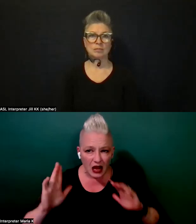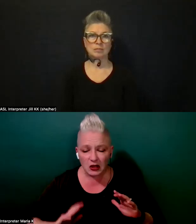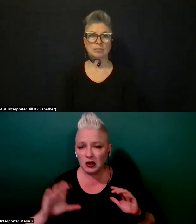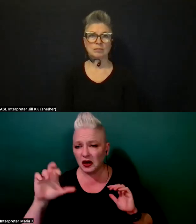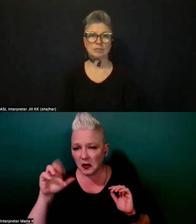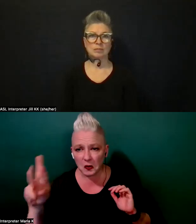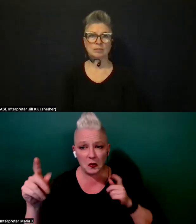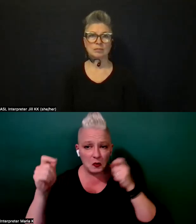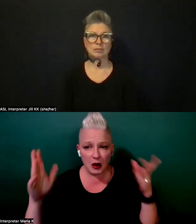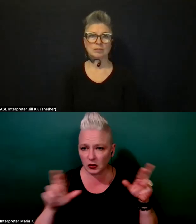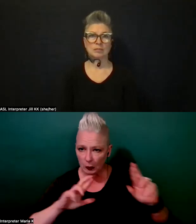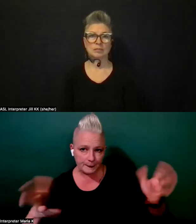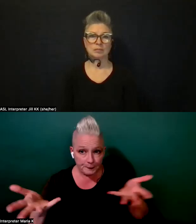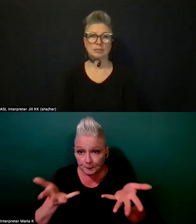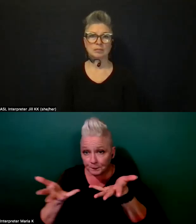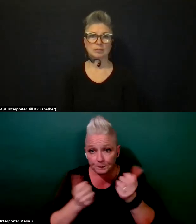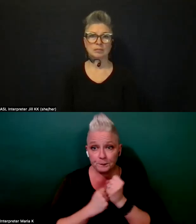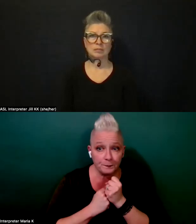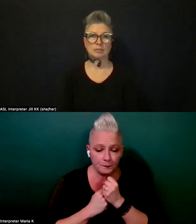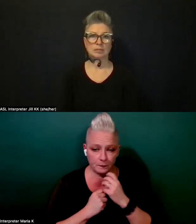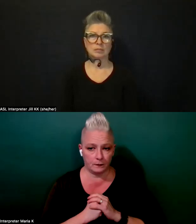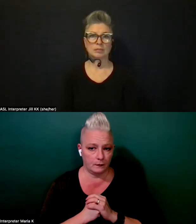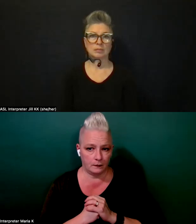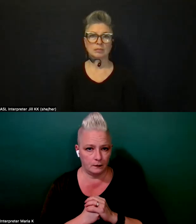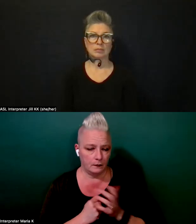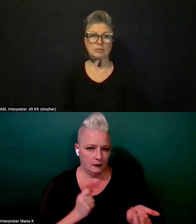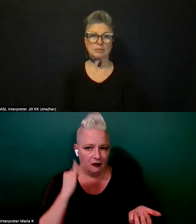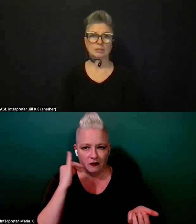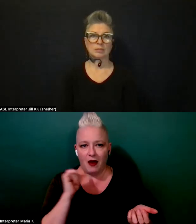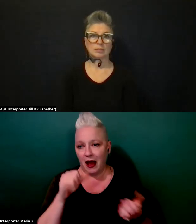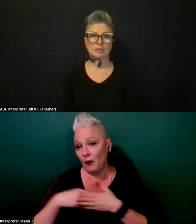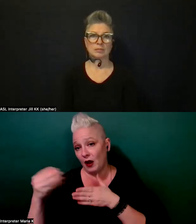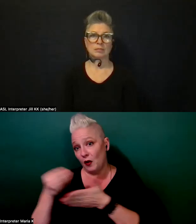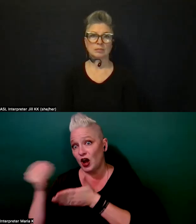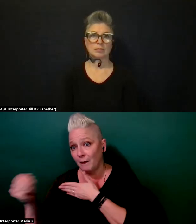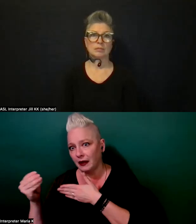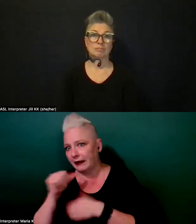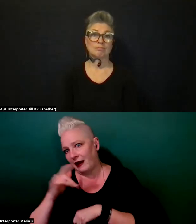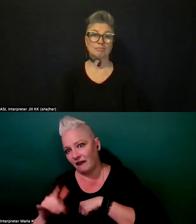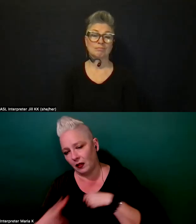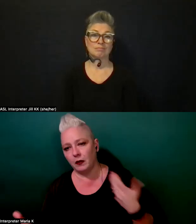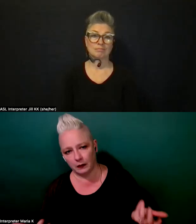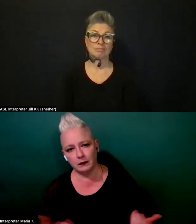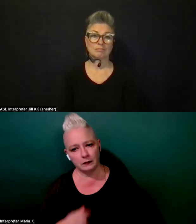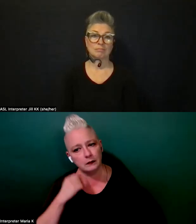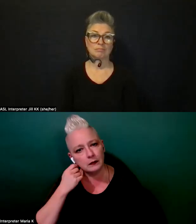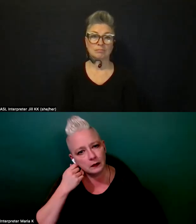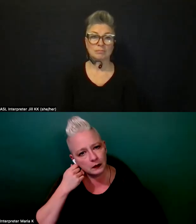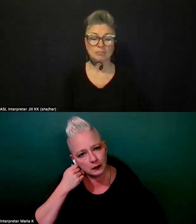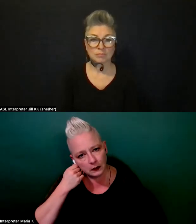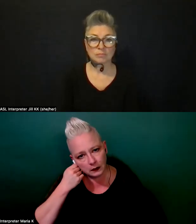Um, and otherwise I'd be, out shopping and not available. To do that work